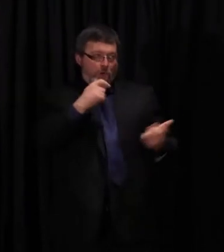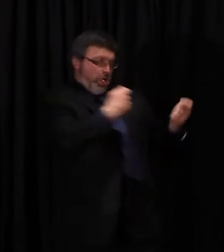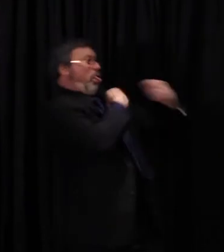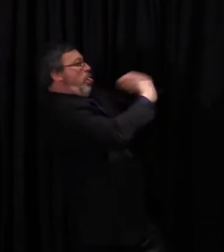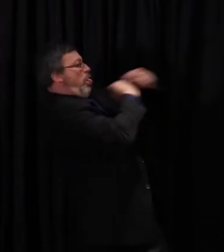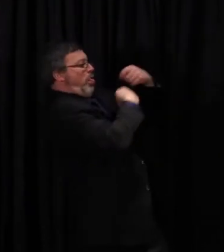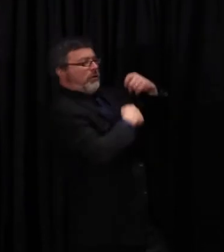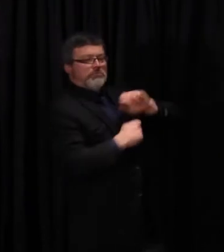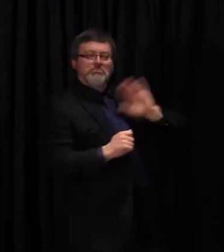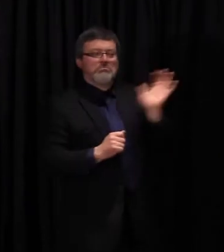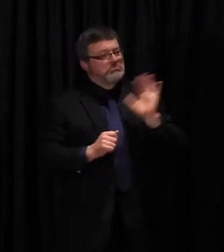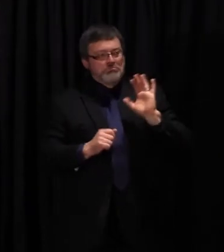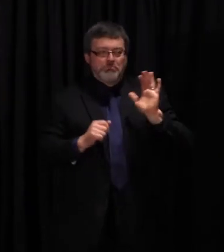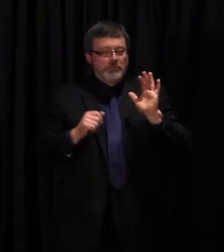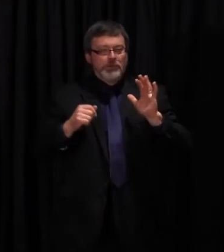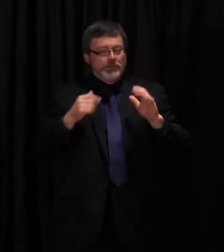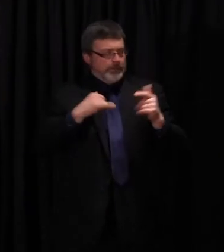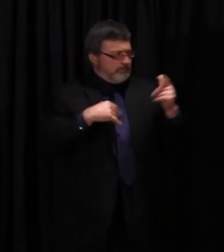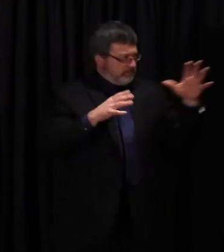fundamental challenges,